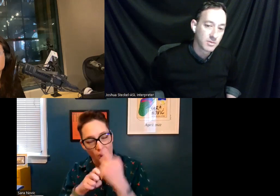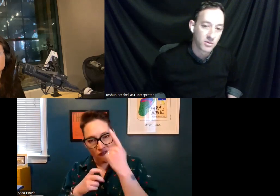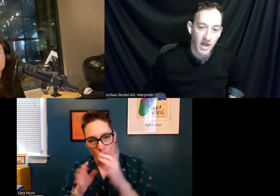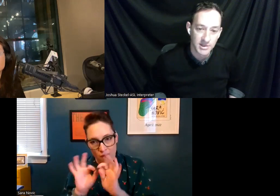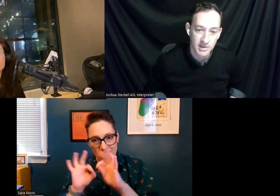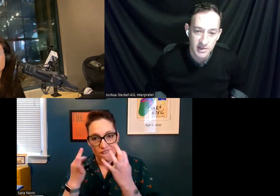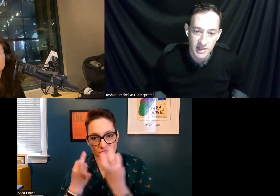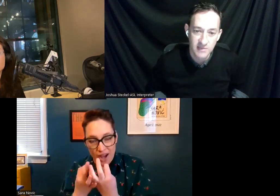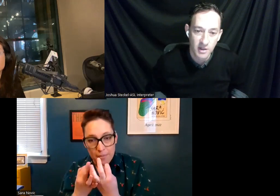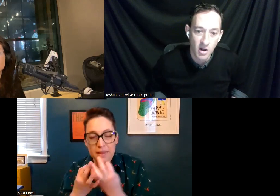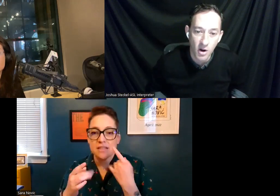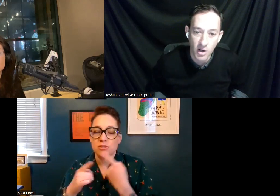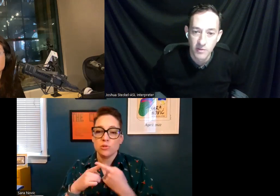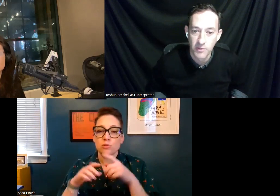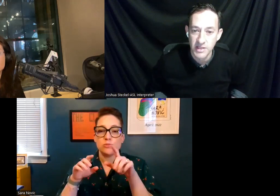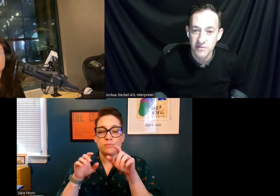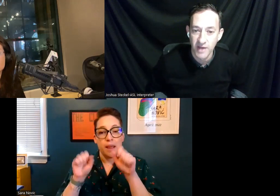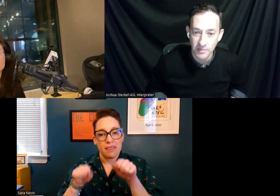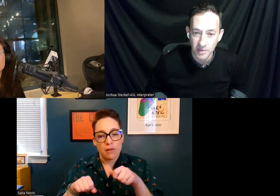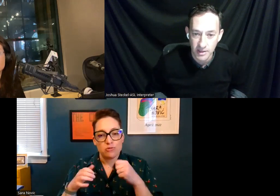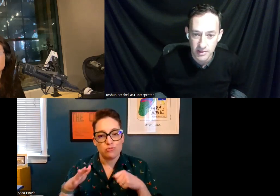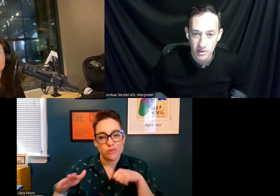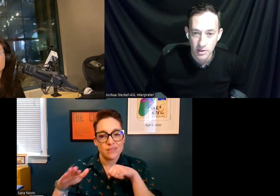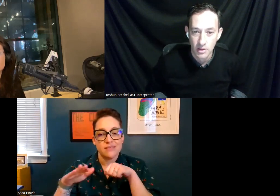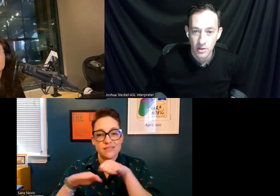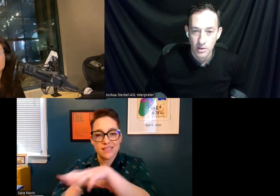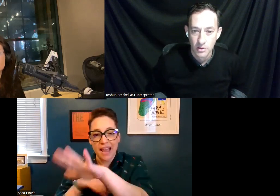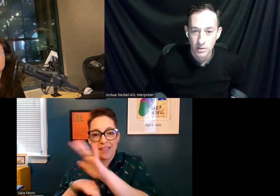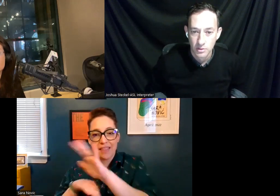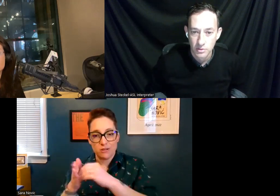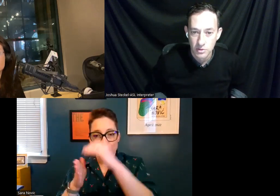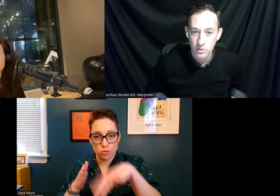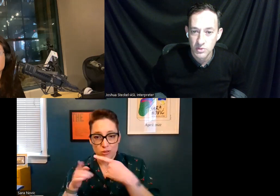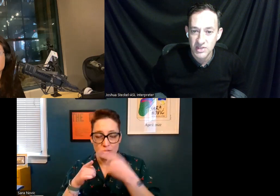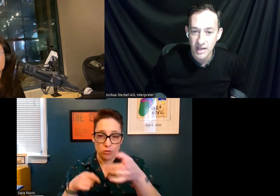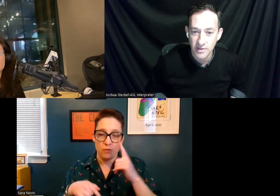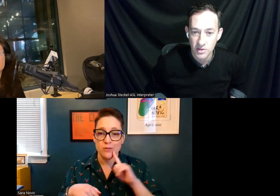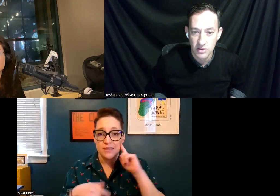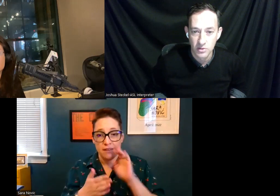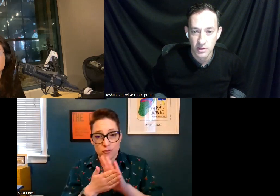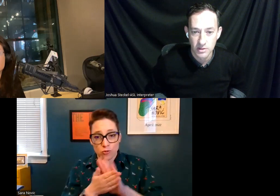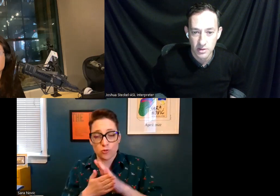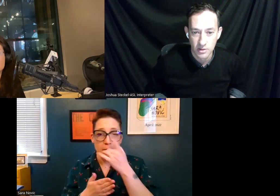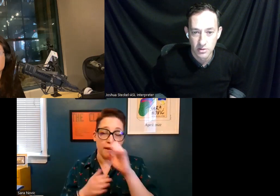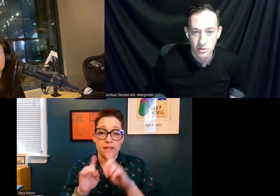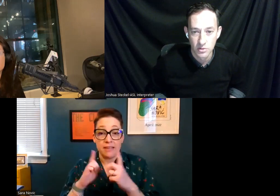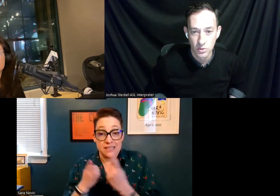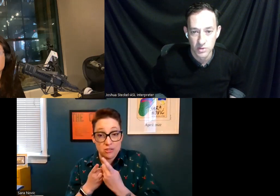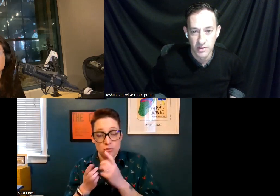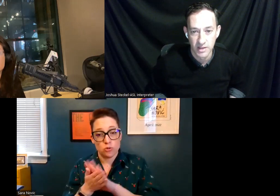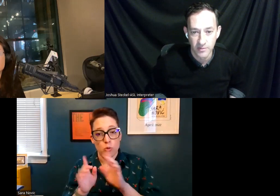problem arises is that it's very hard for these families to send their students